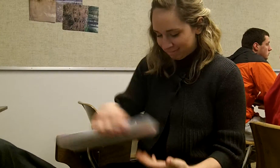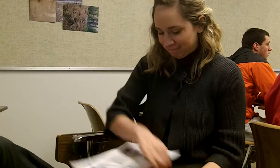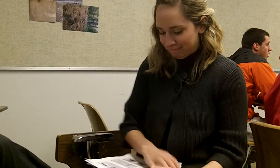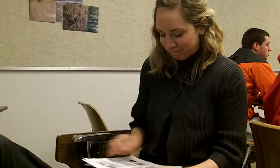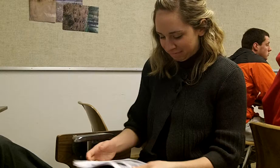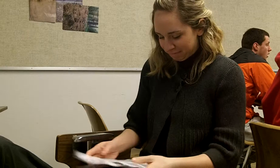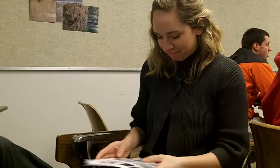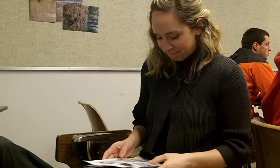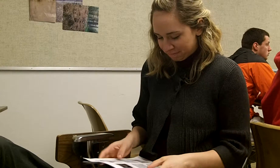All right.